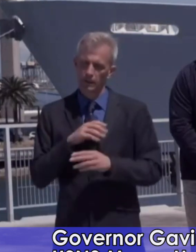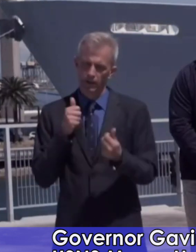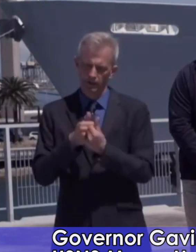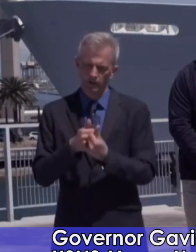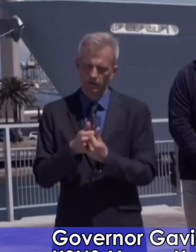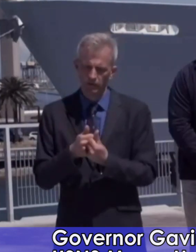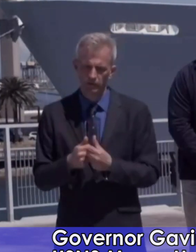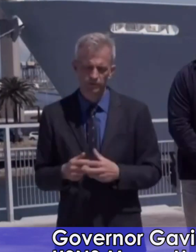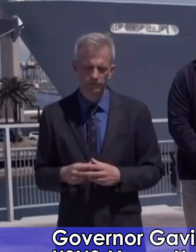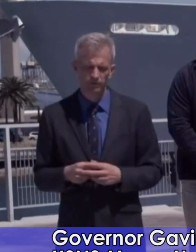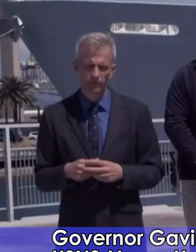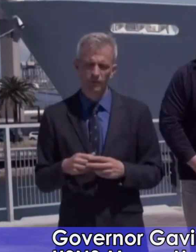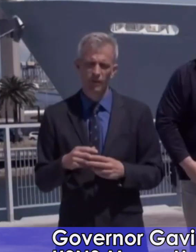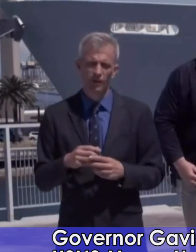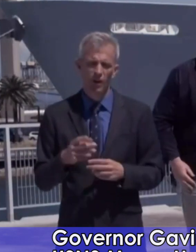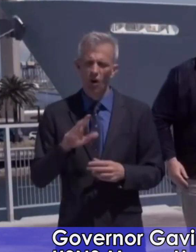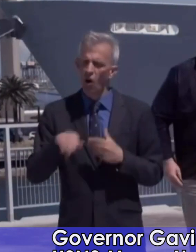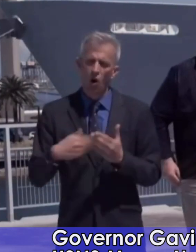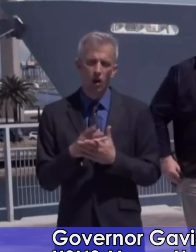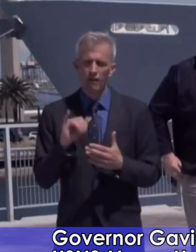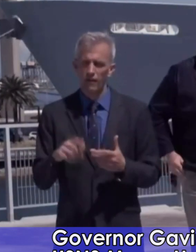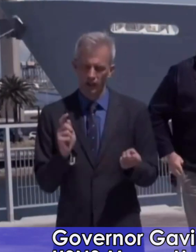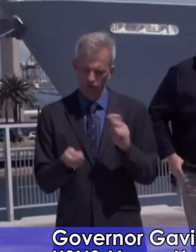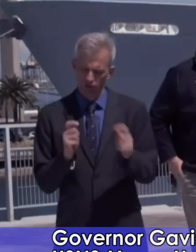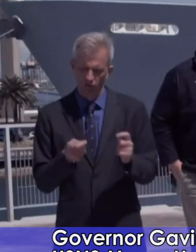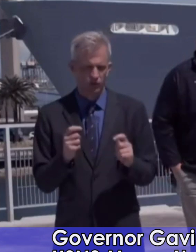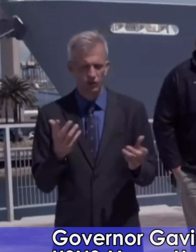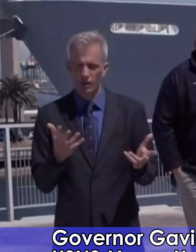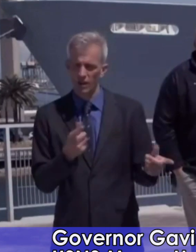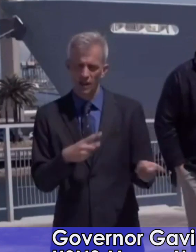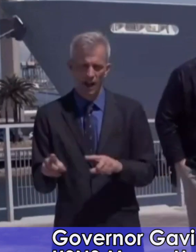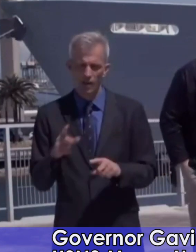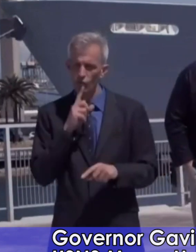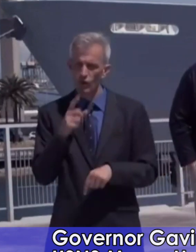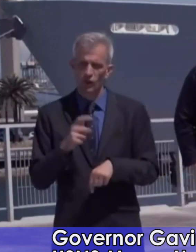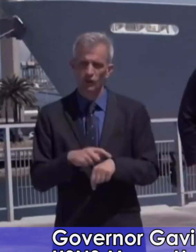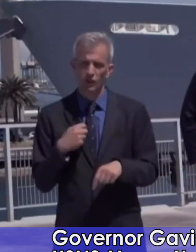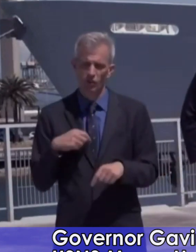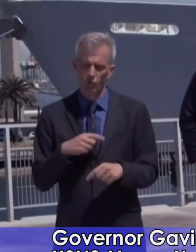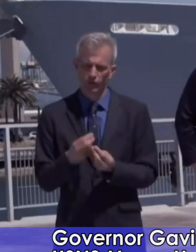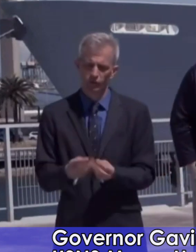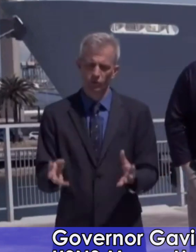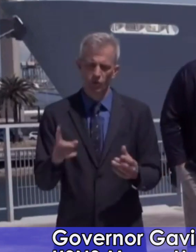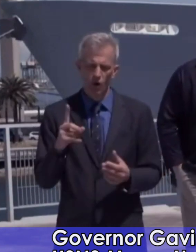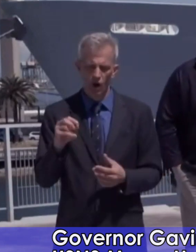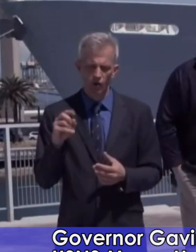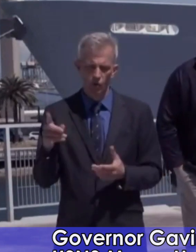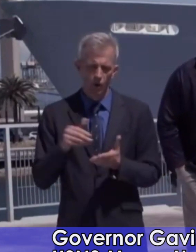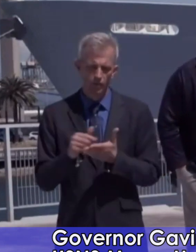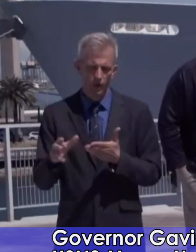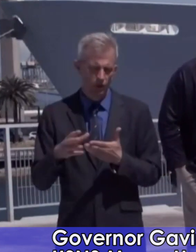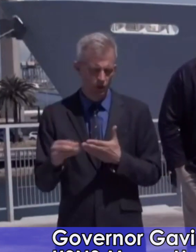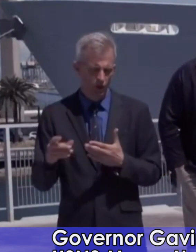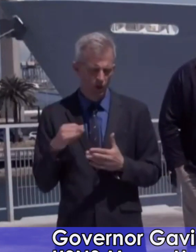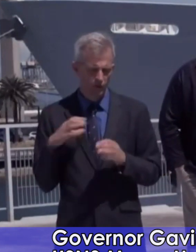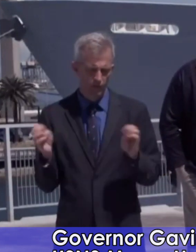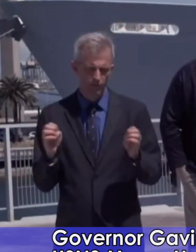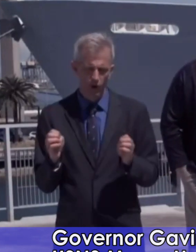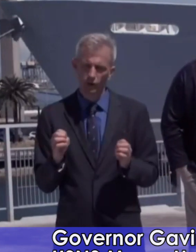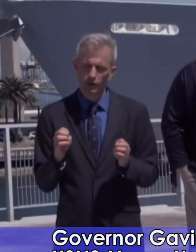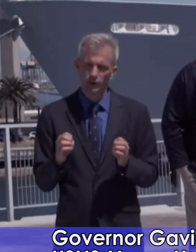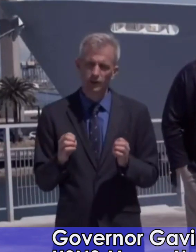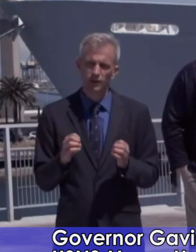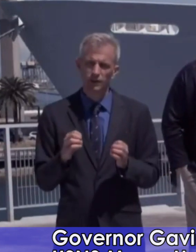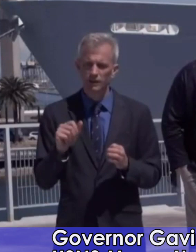of that's dynamic, all of that's happening in real time, and as you know, we distributed $100 million in emergency aid because of the leadership of Tony Atkins